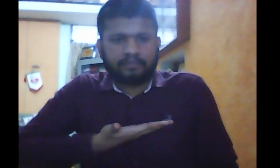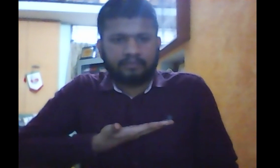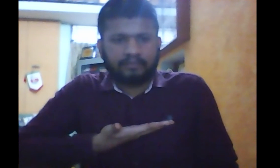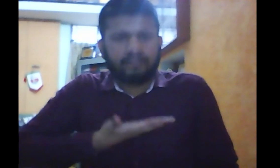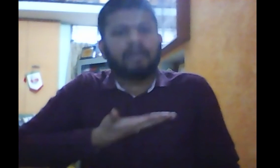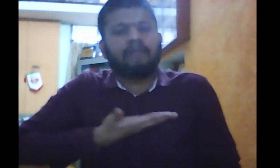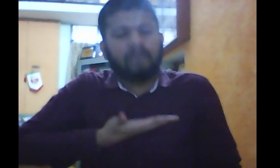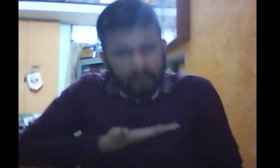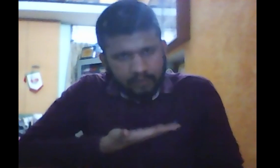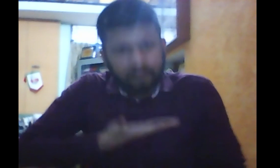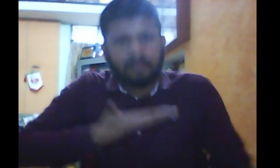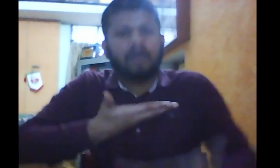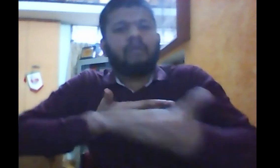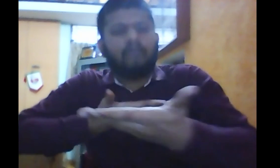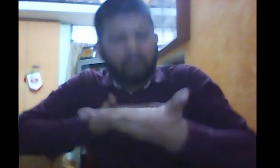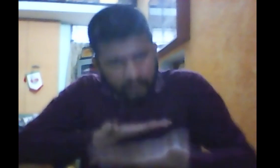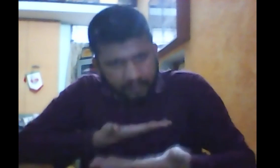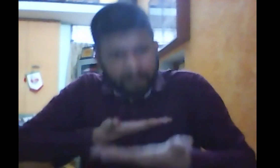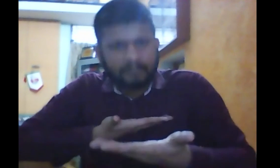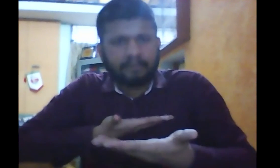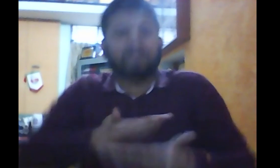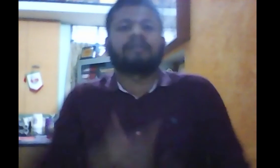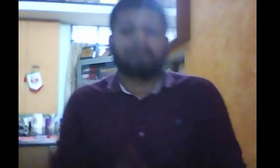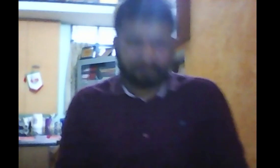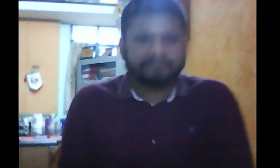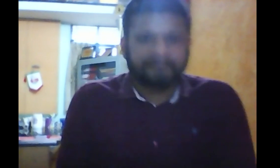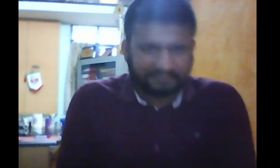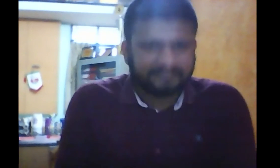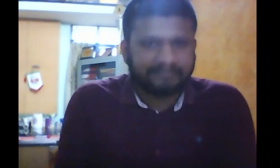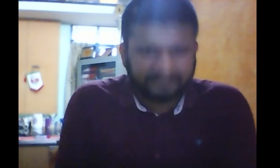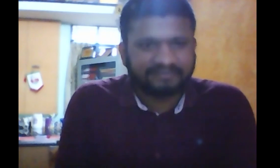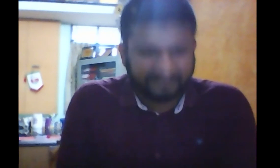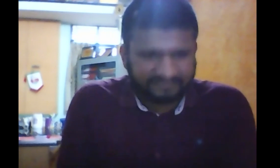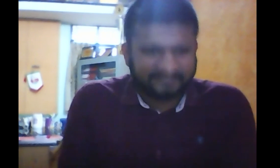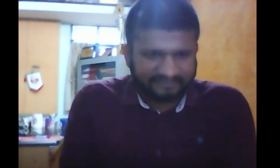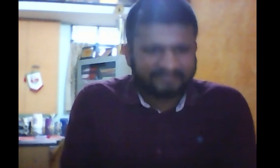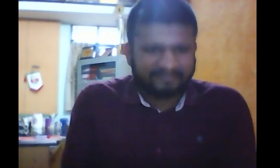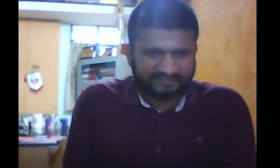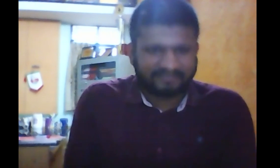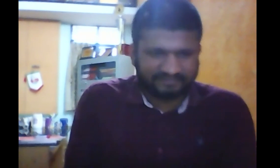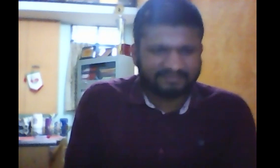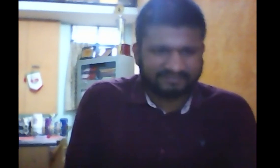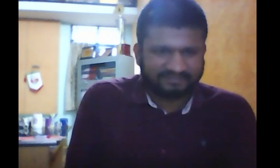Welcome. Thank you and welcome. If you greet someone, so like